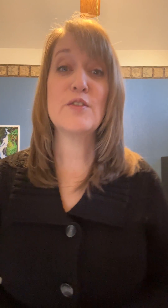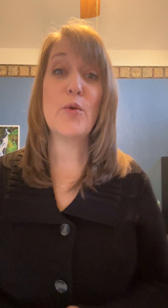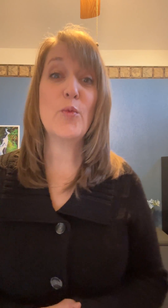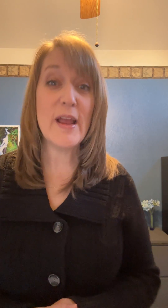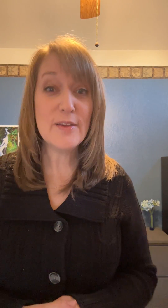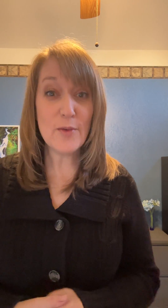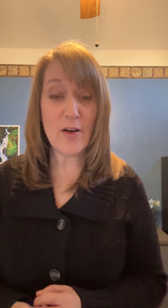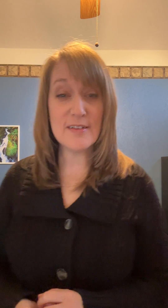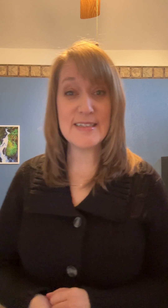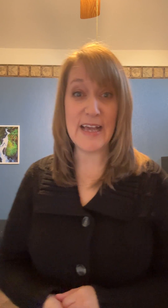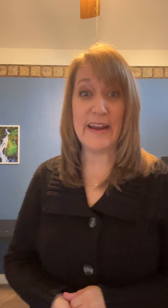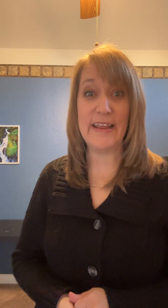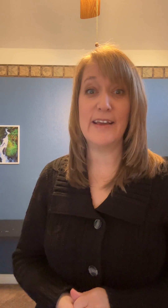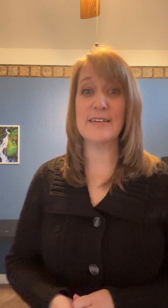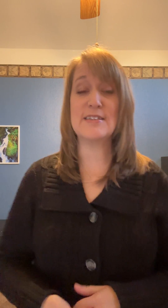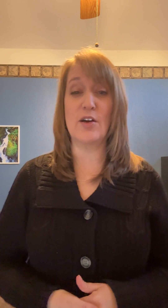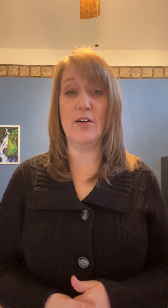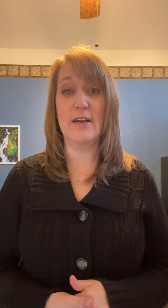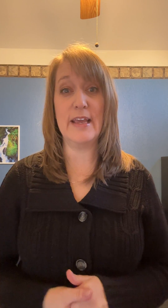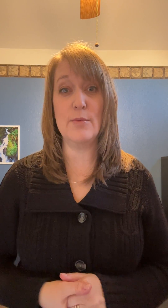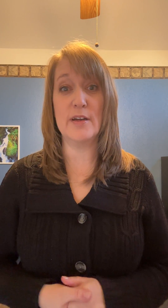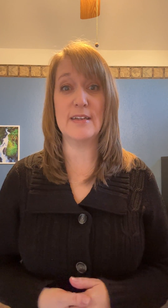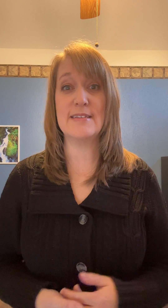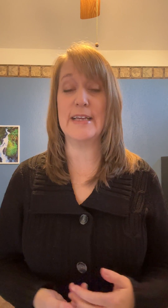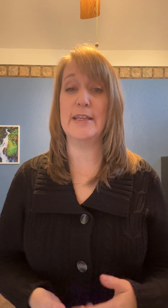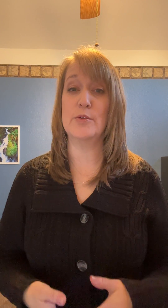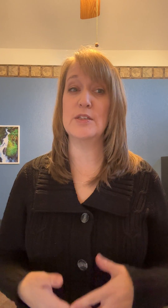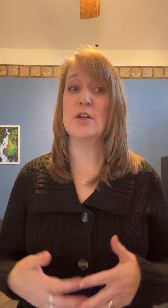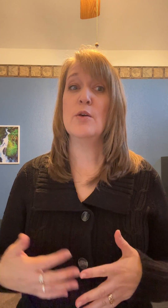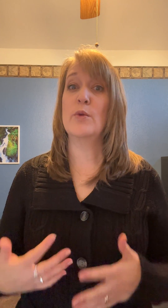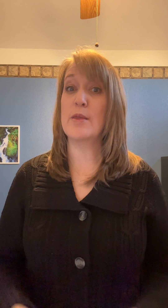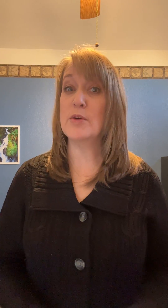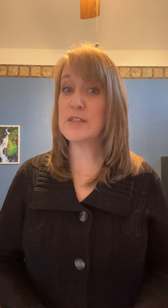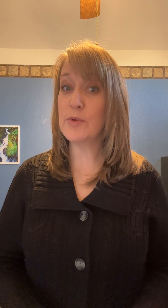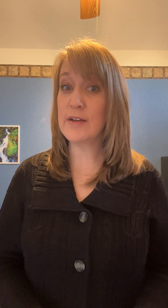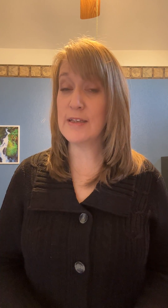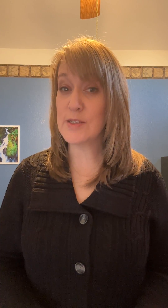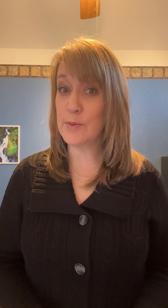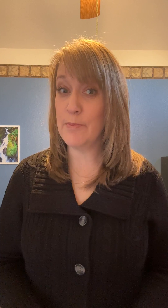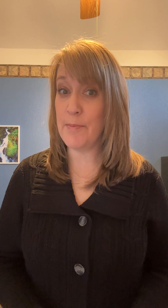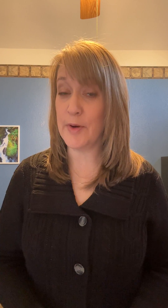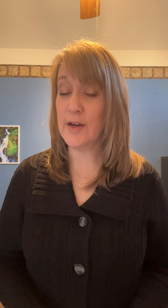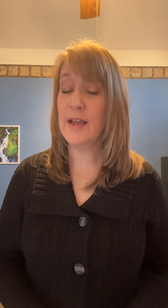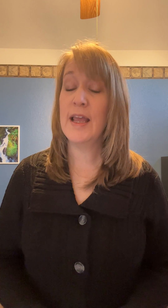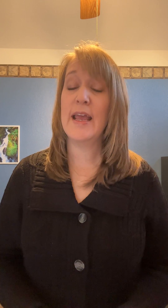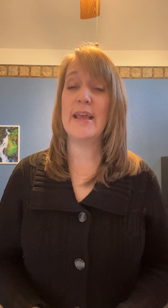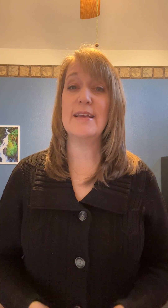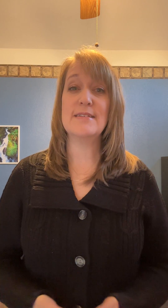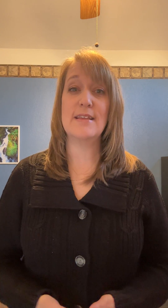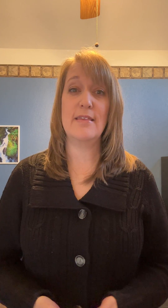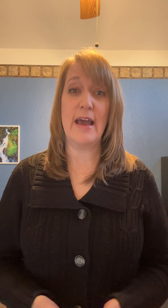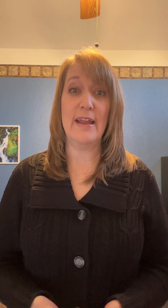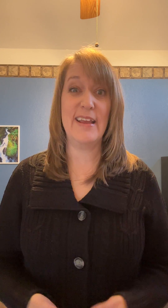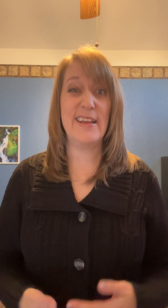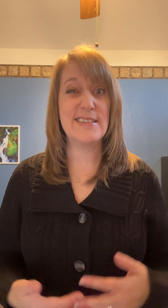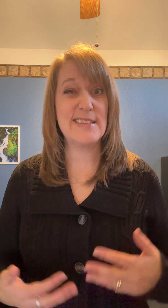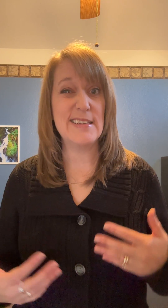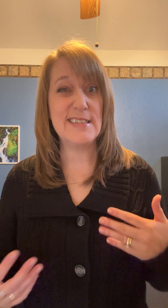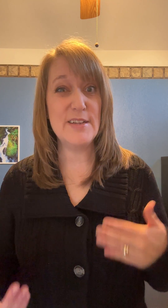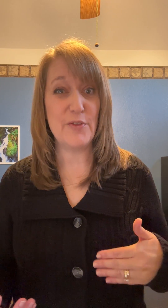So when you are signing a song in American Sign Language, one of the most important things to remember is that it's